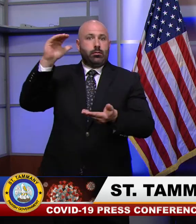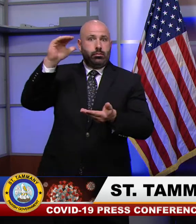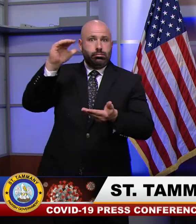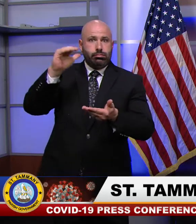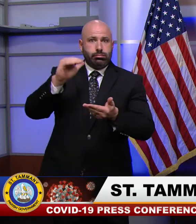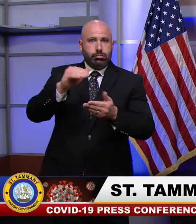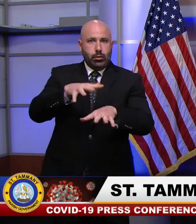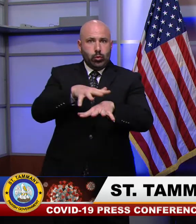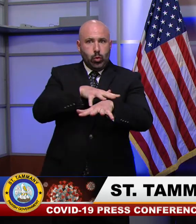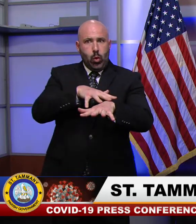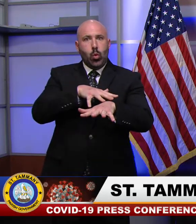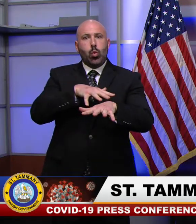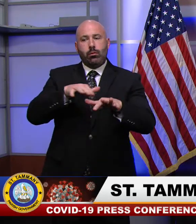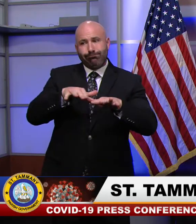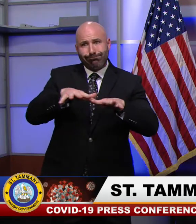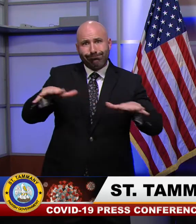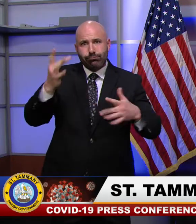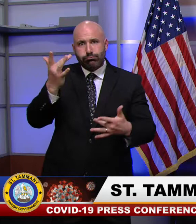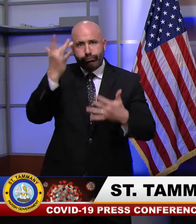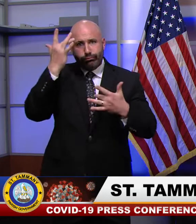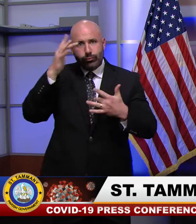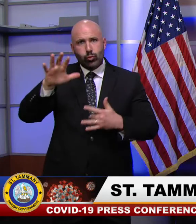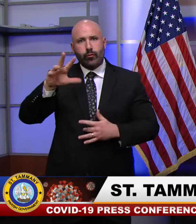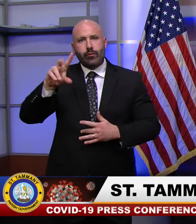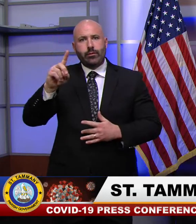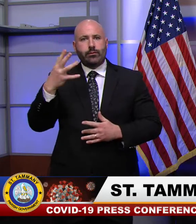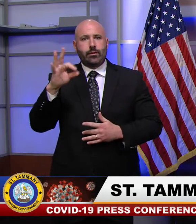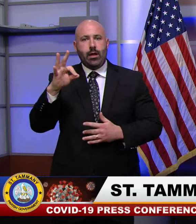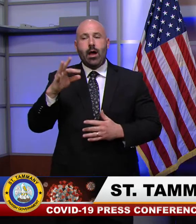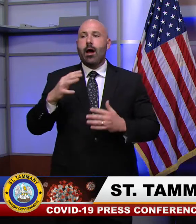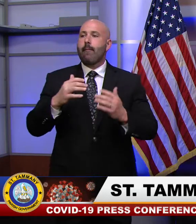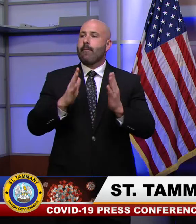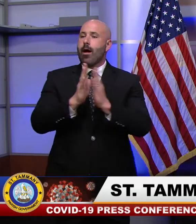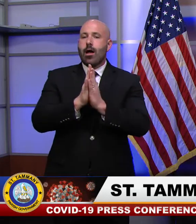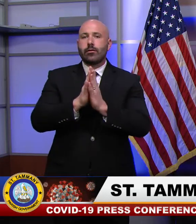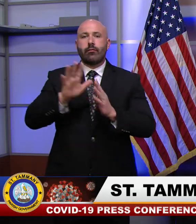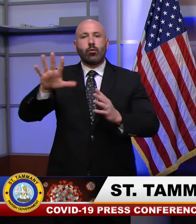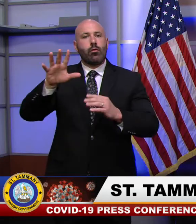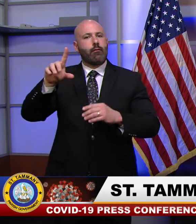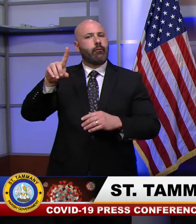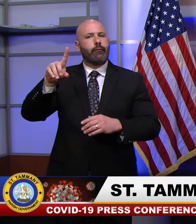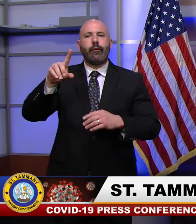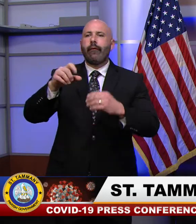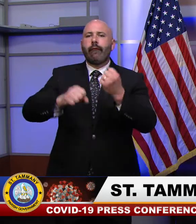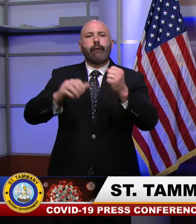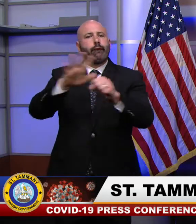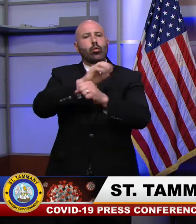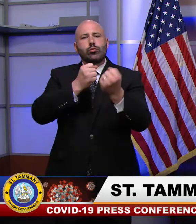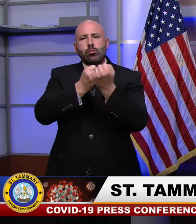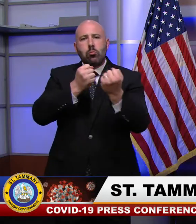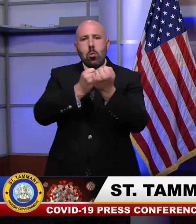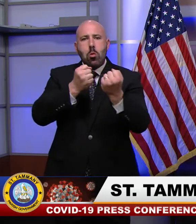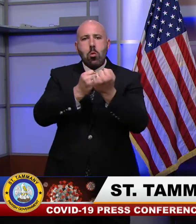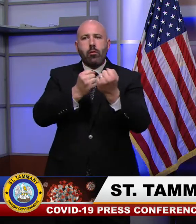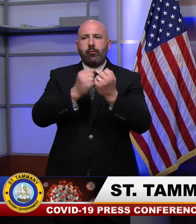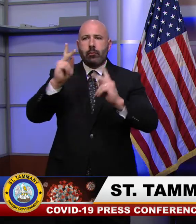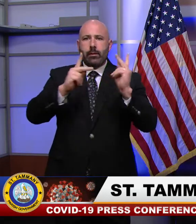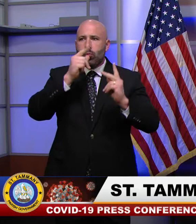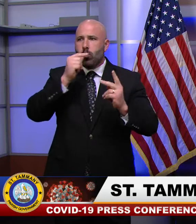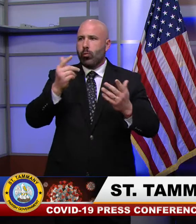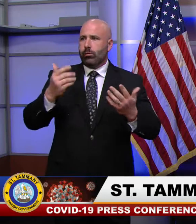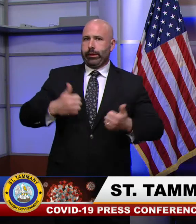asking for maximum compliance from our citizens for the safety, health, and welfare of our